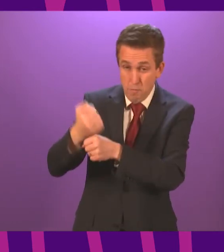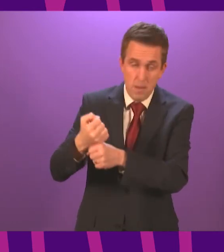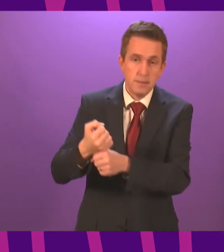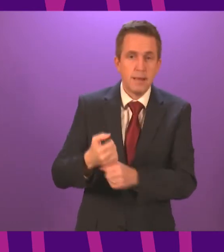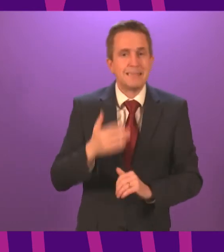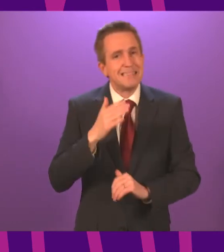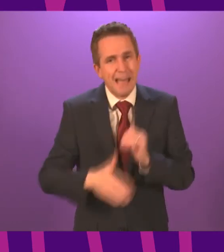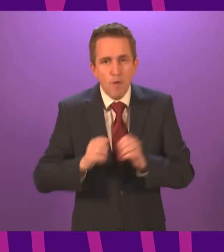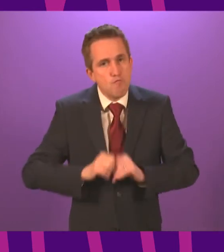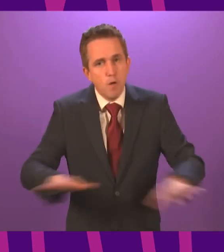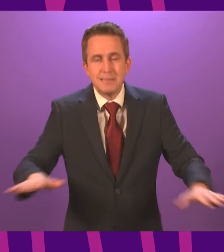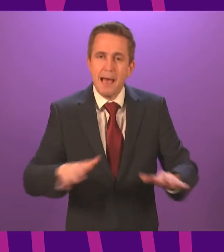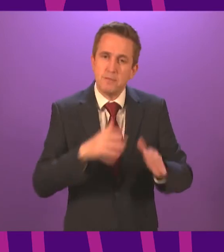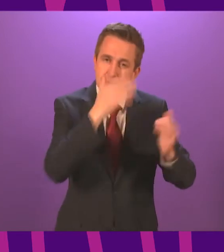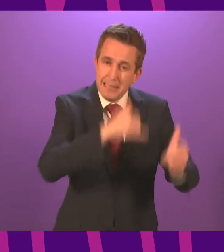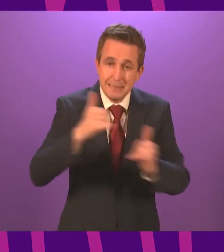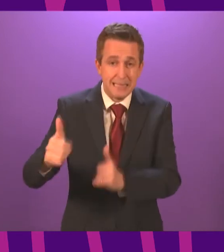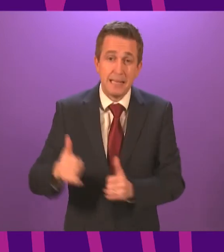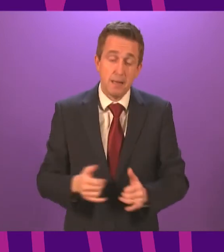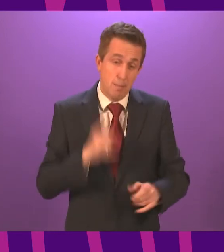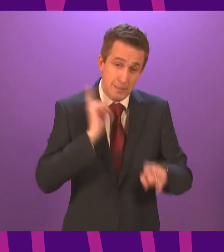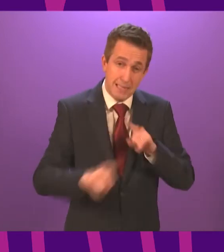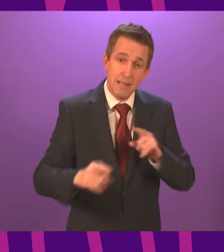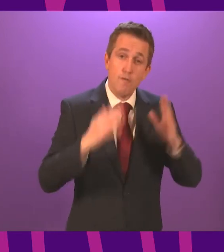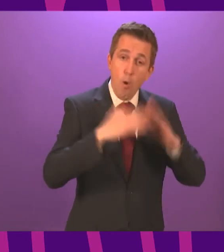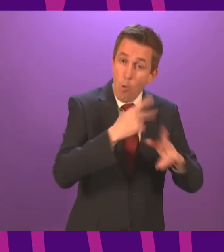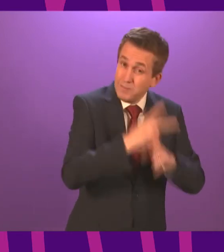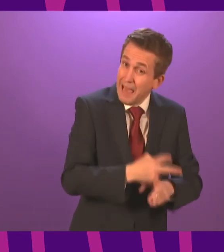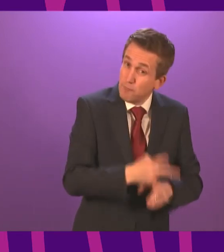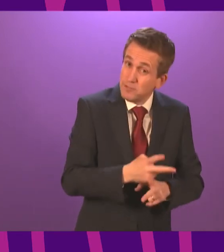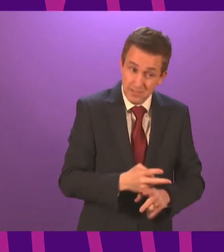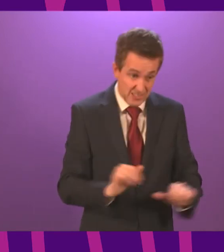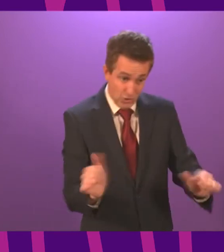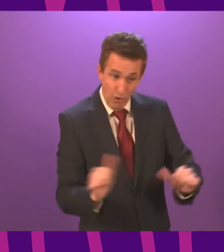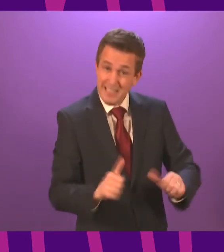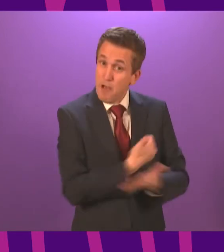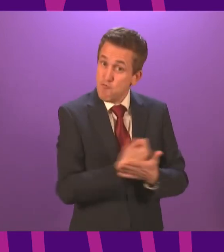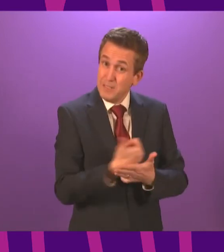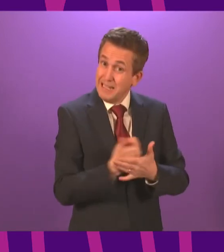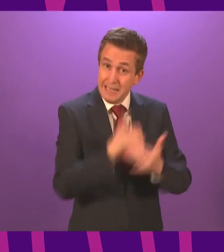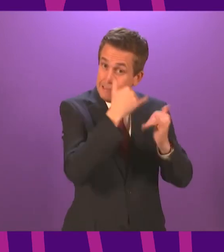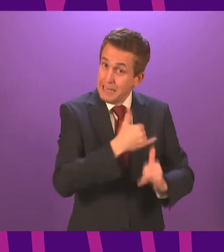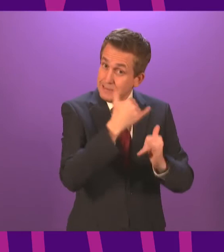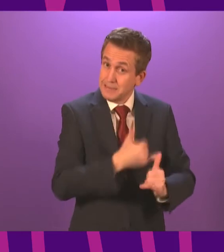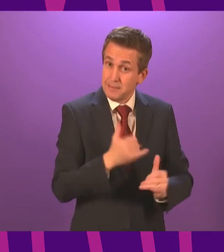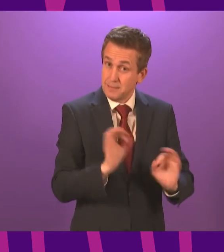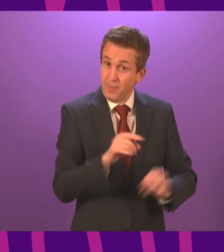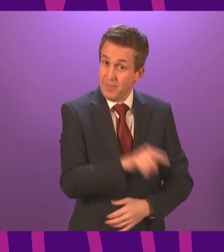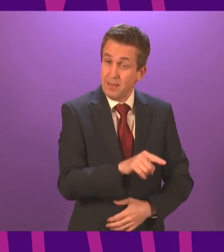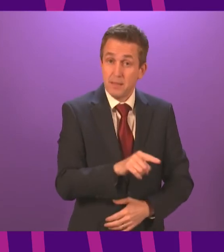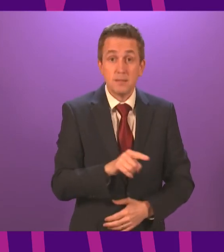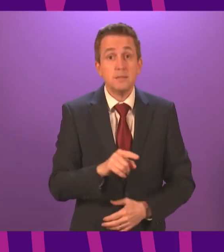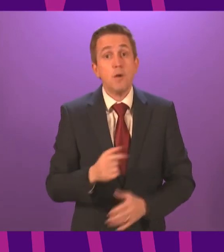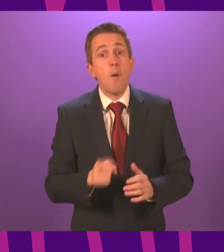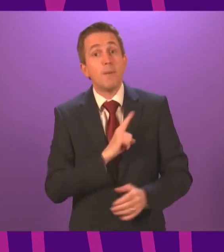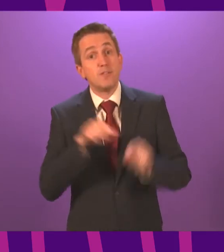with most frontline workers, such as our home carers, still not being routinely tested. So, Presiding Officer, the result is our hospital